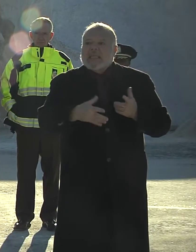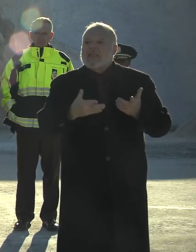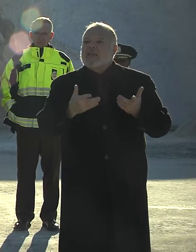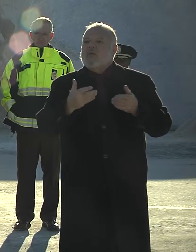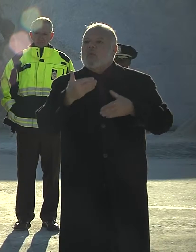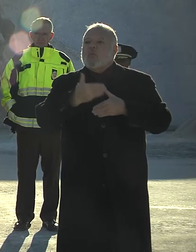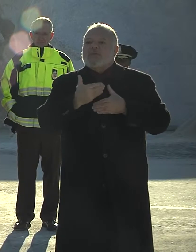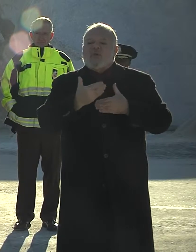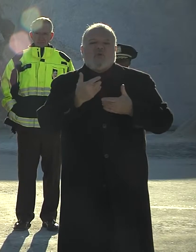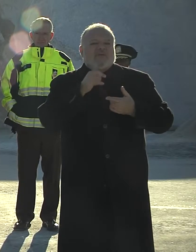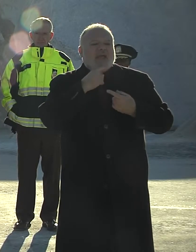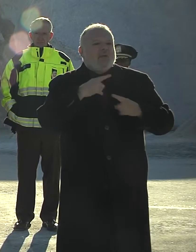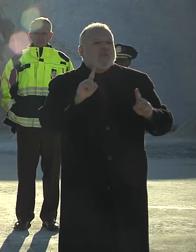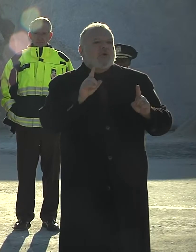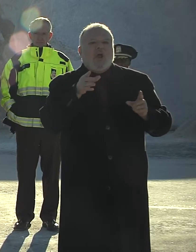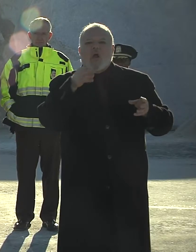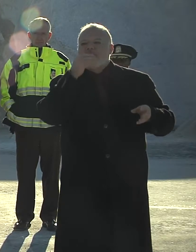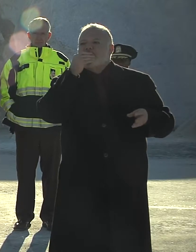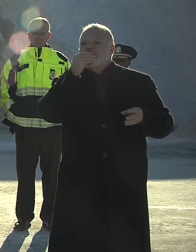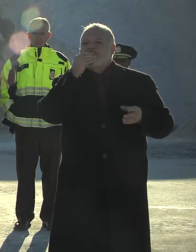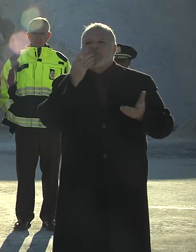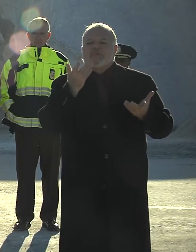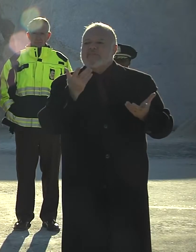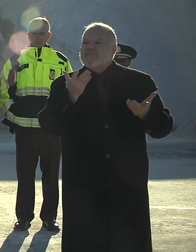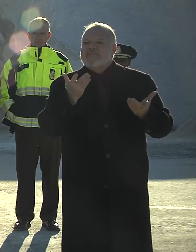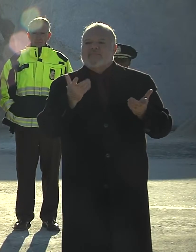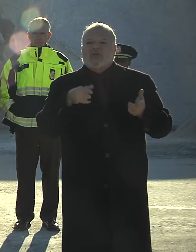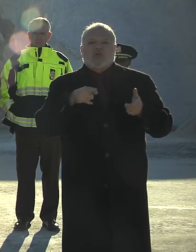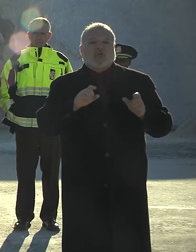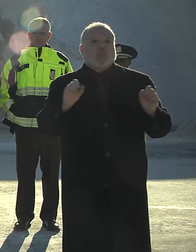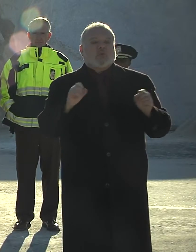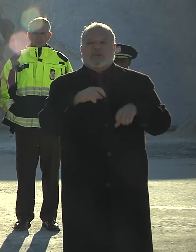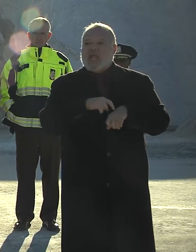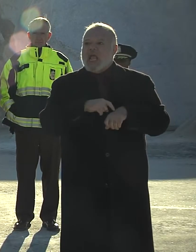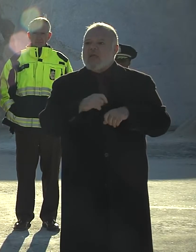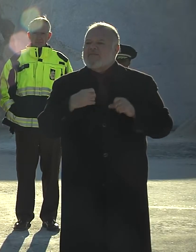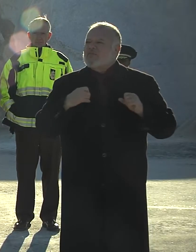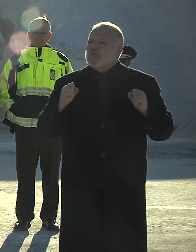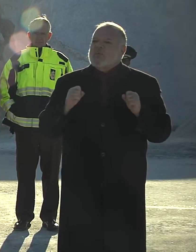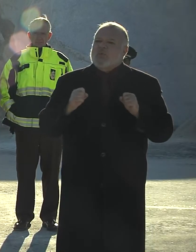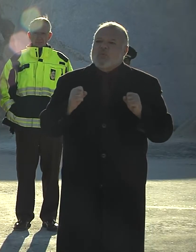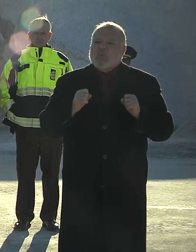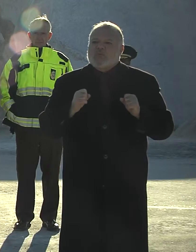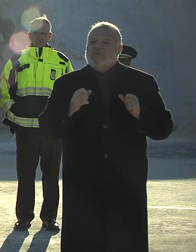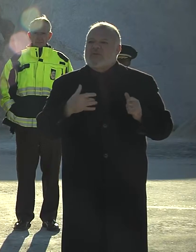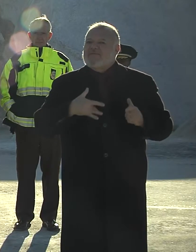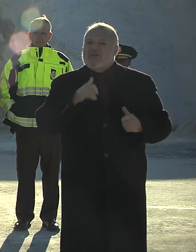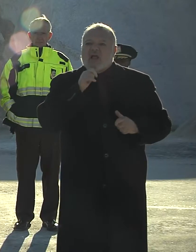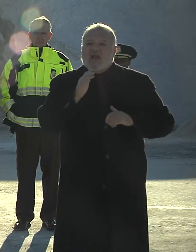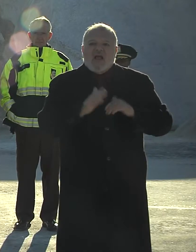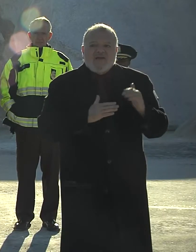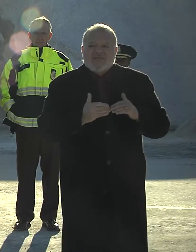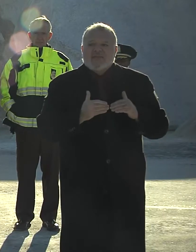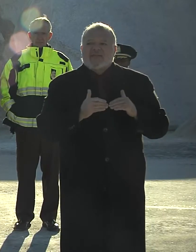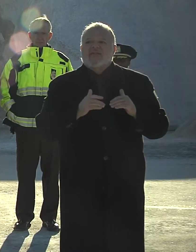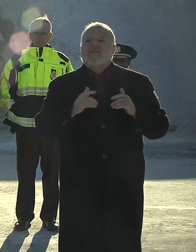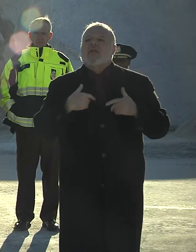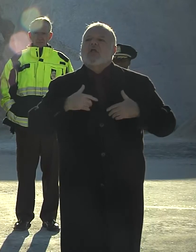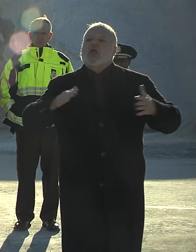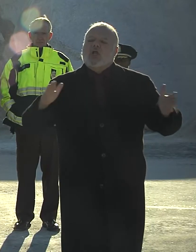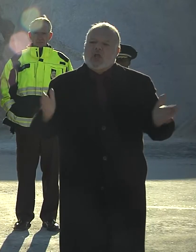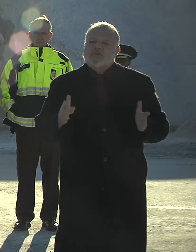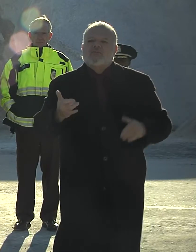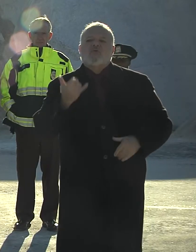windows, emergency and things that are making them uncomfortable, we really want them to call 311. We have staff